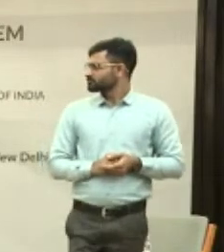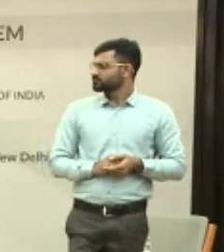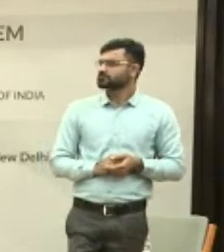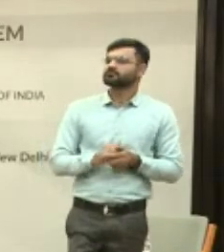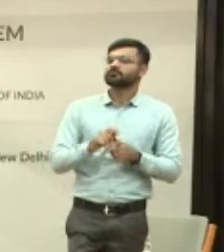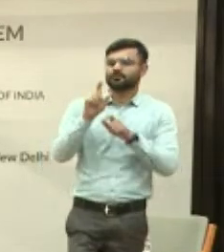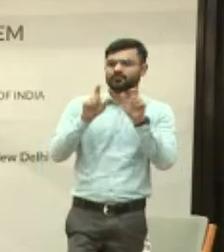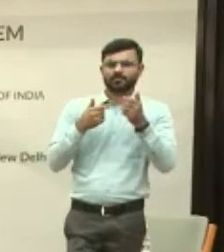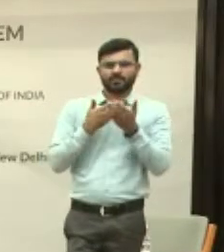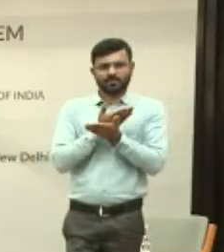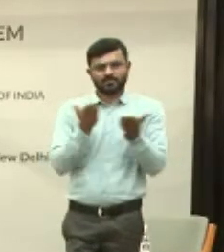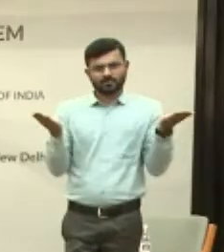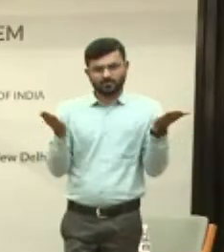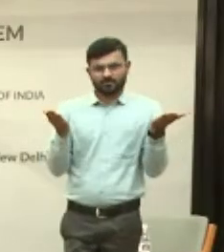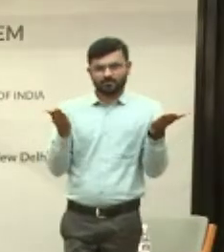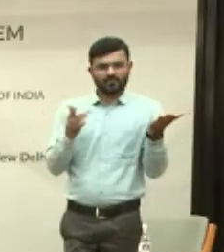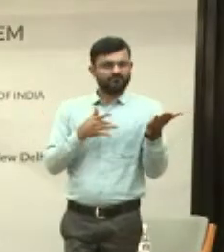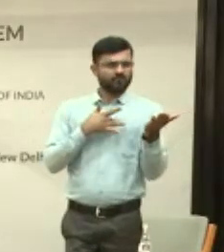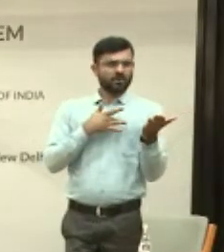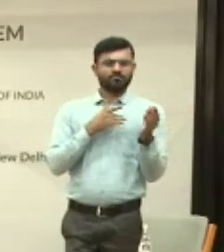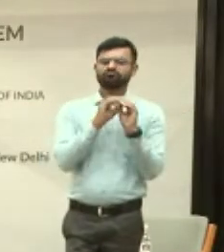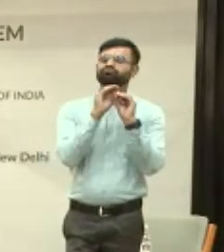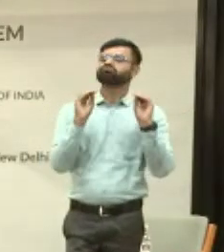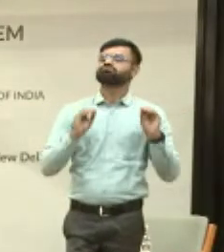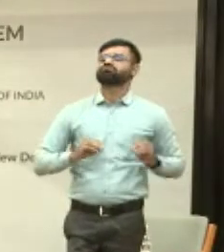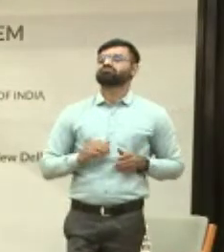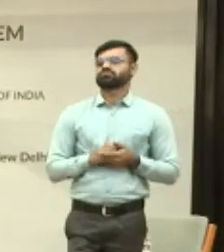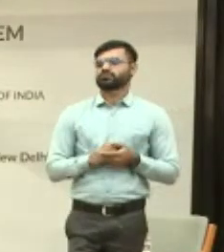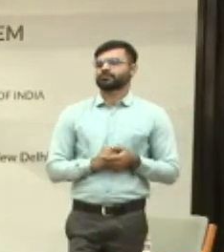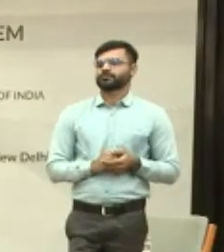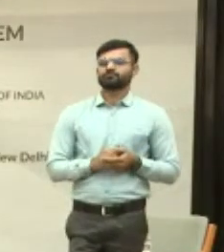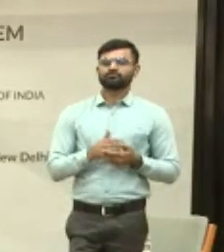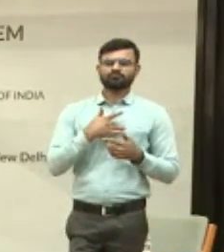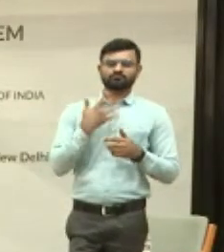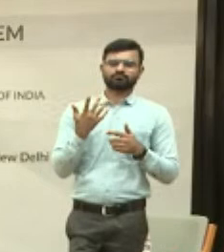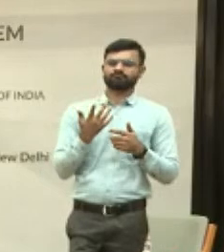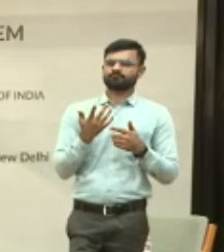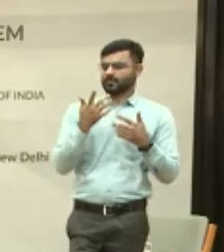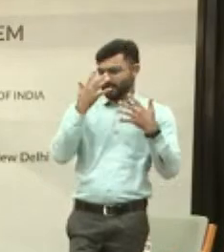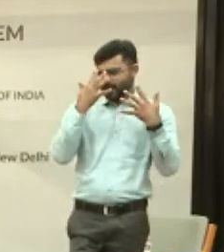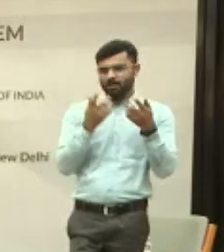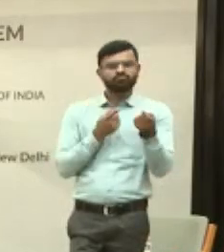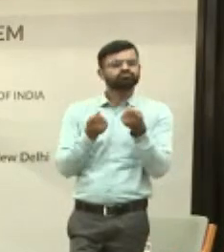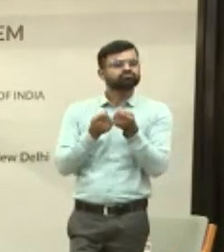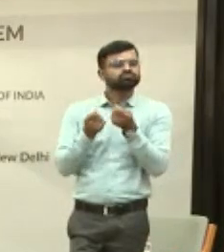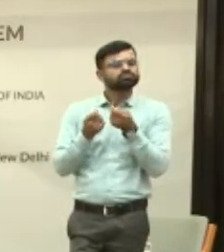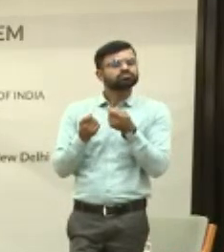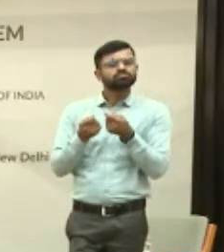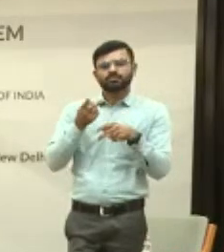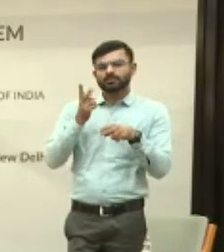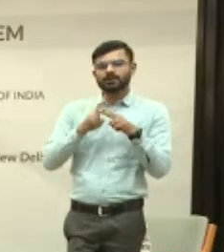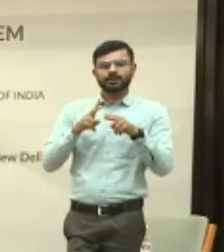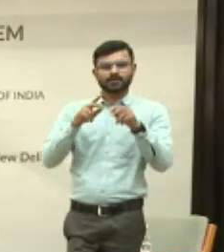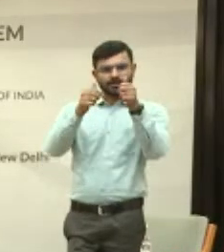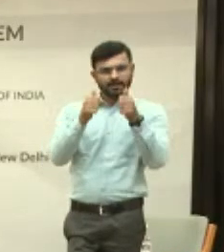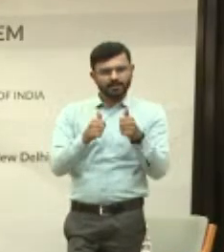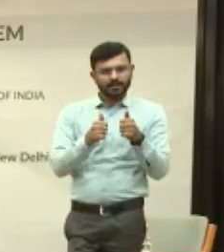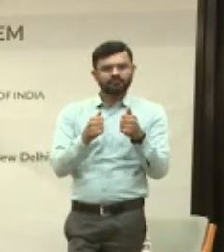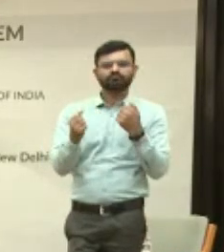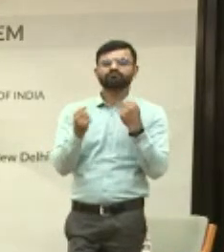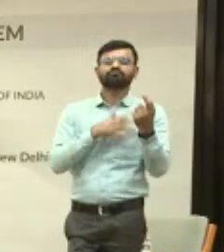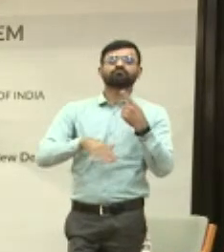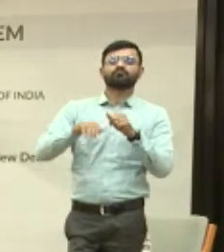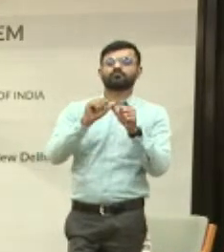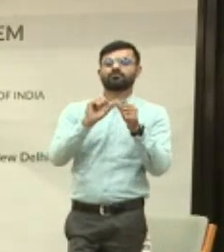People like us sometimes don't realize the kind of oppression that results from excise